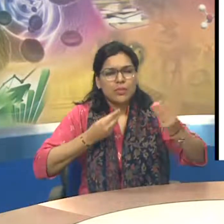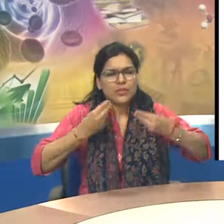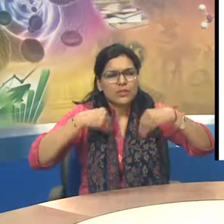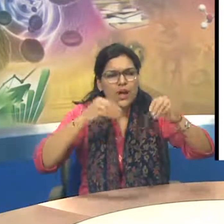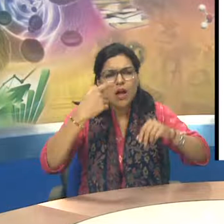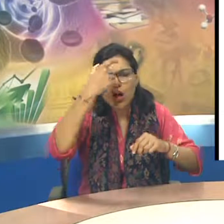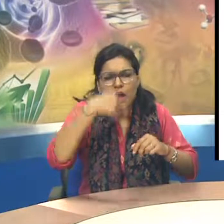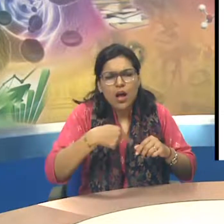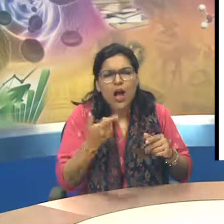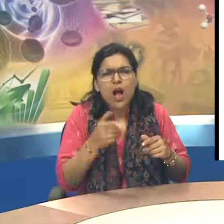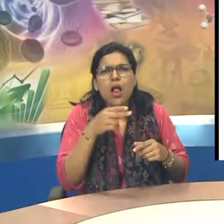It provides